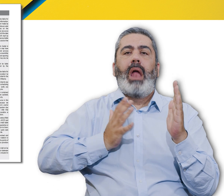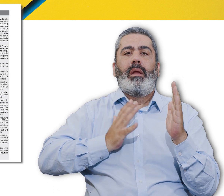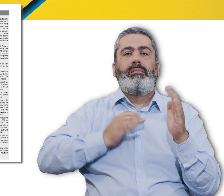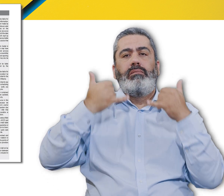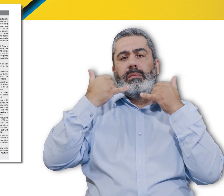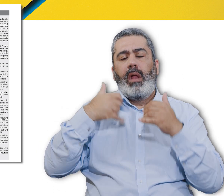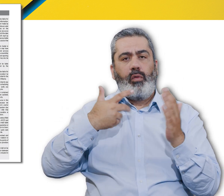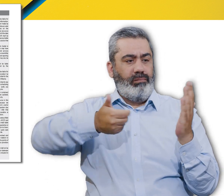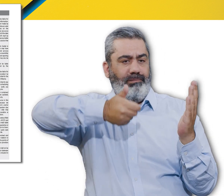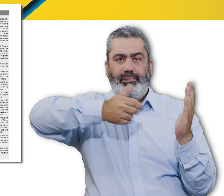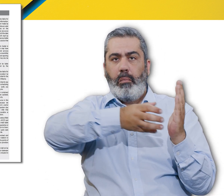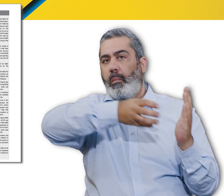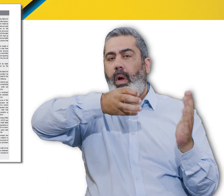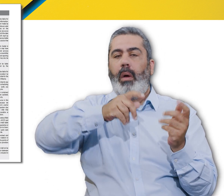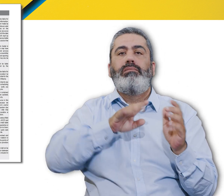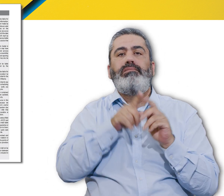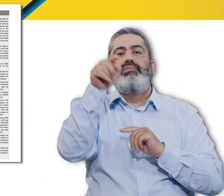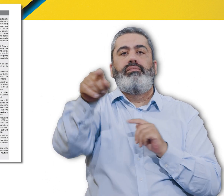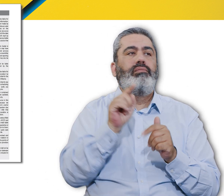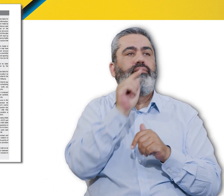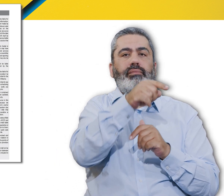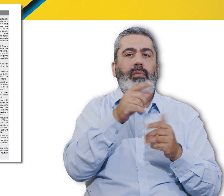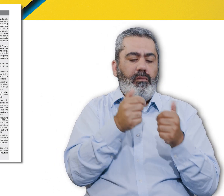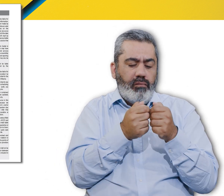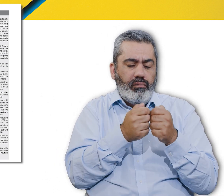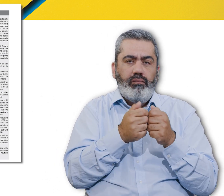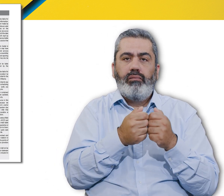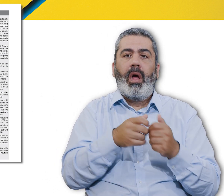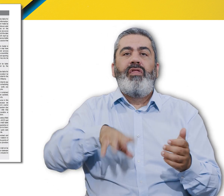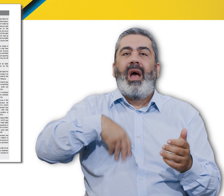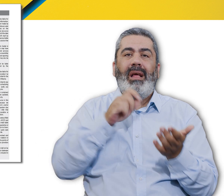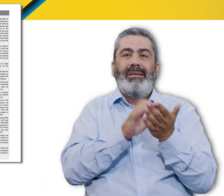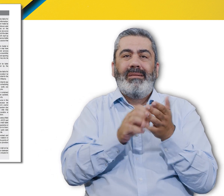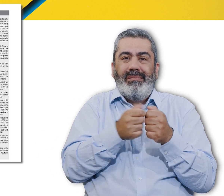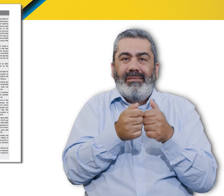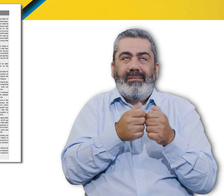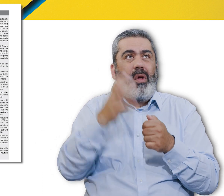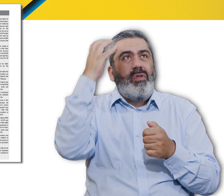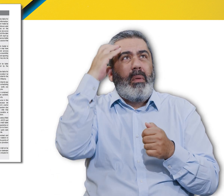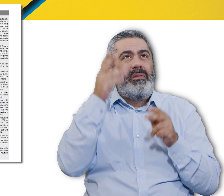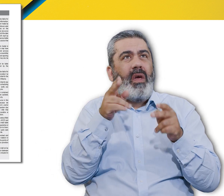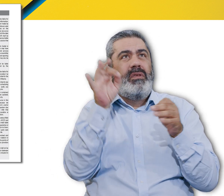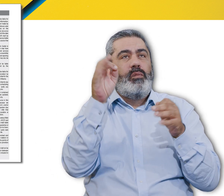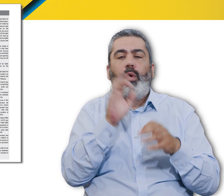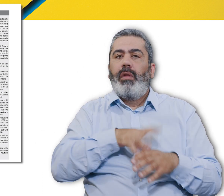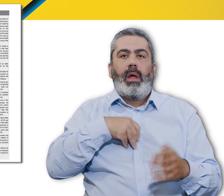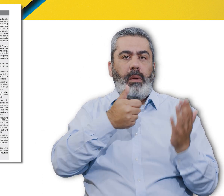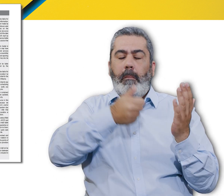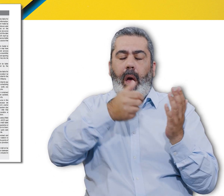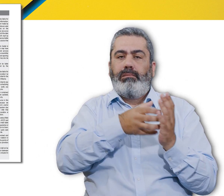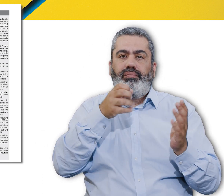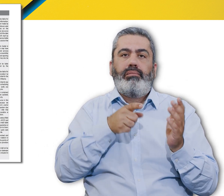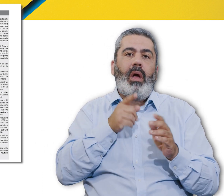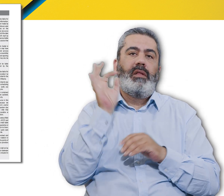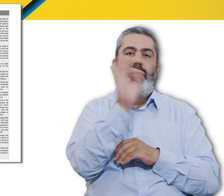as a Prerequisite for Tourism Development of the Cross-Border Area. What are the QR codes in the guide about? As